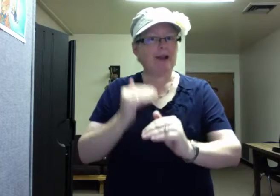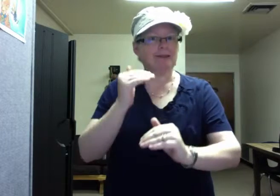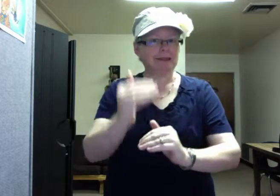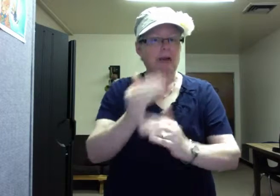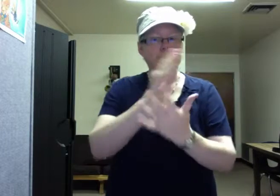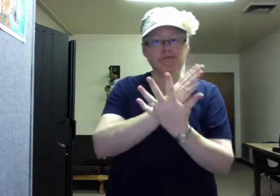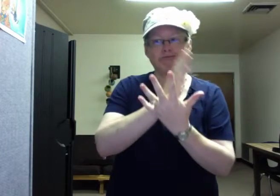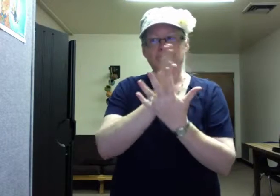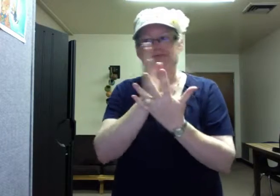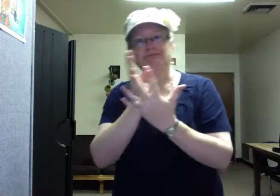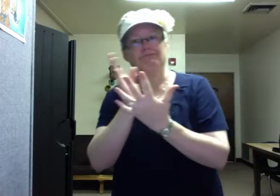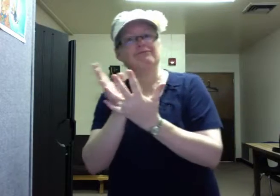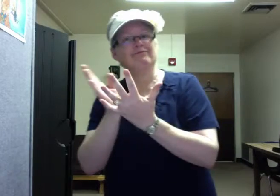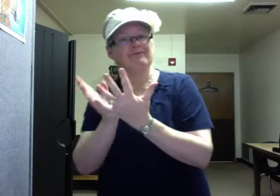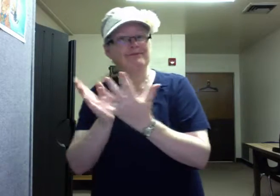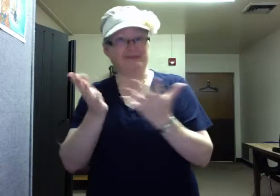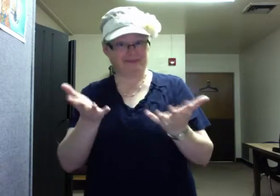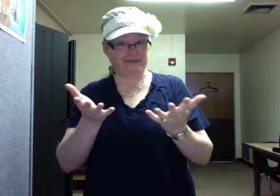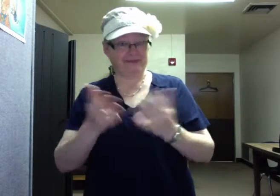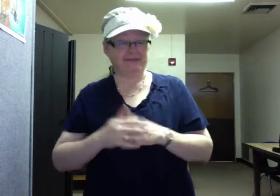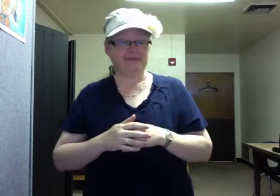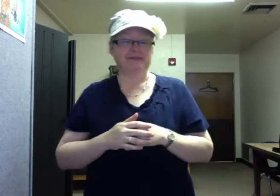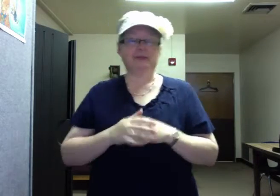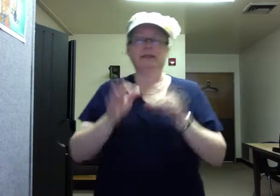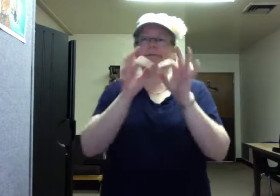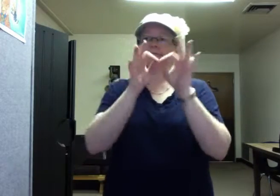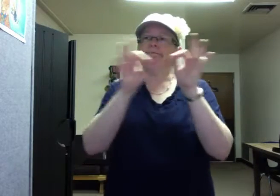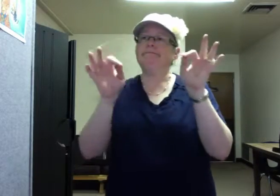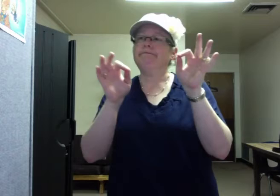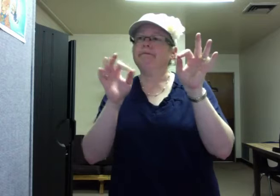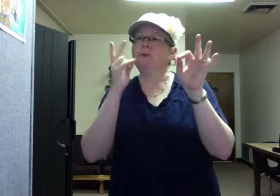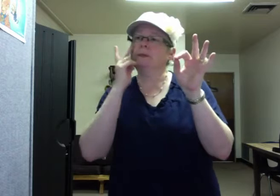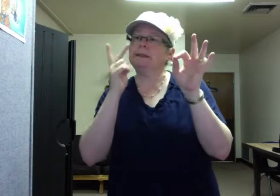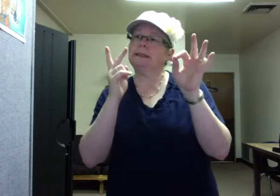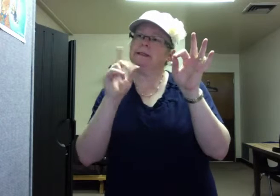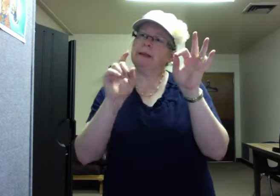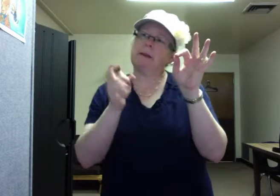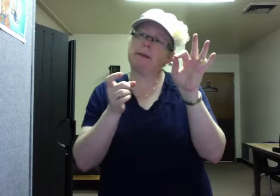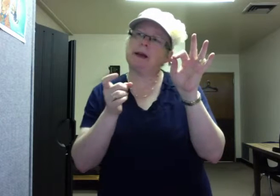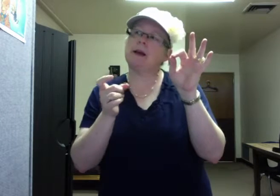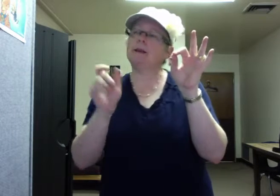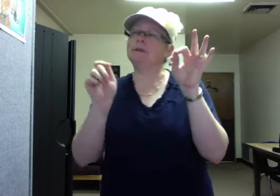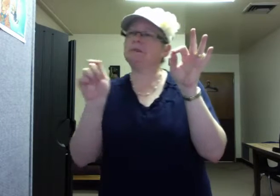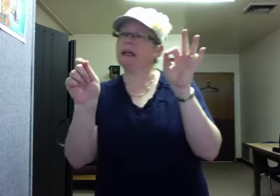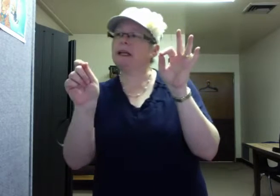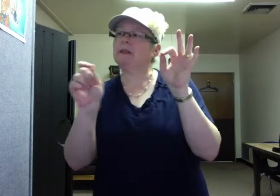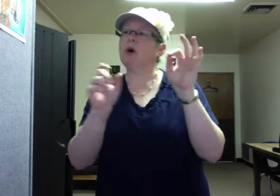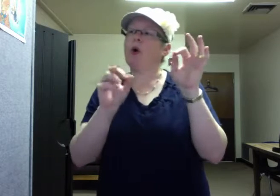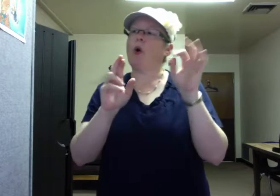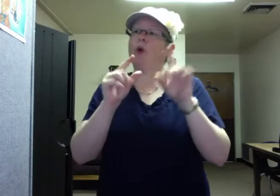by piece. If you see a comma, if you see a period, if you see the word and, you need